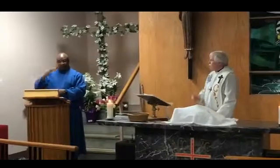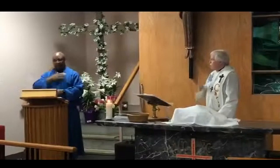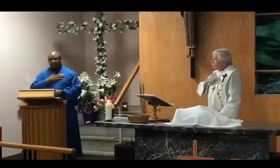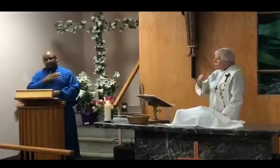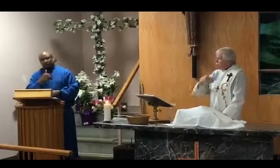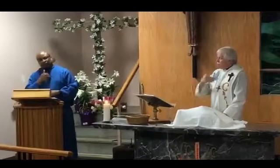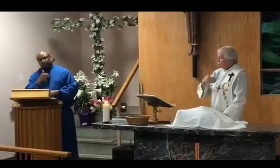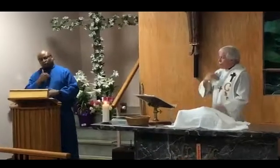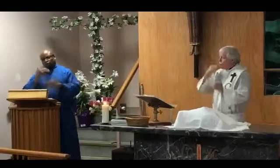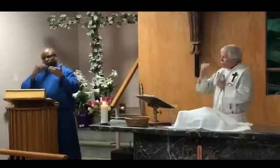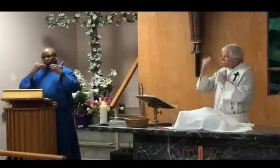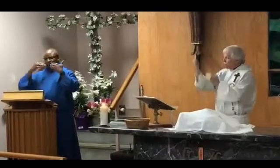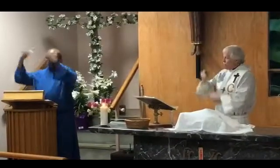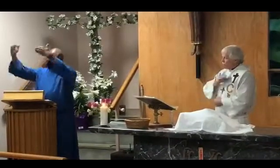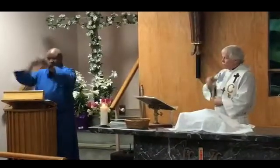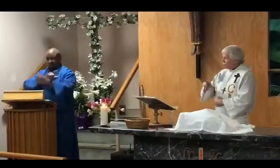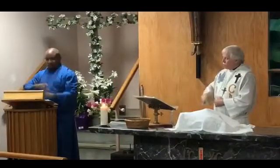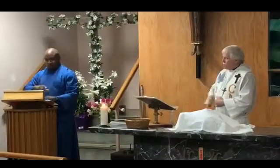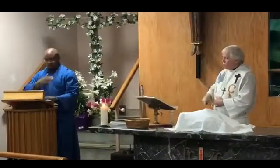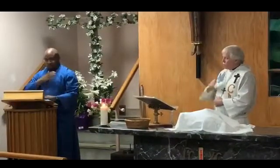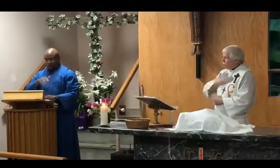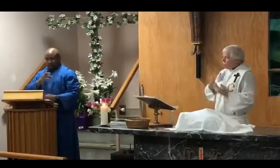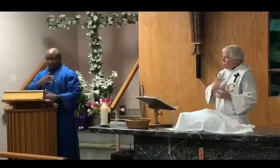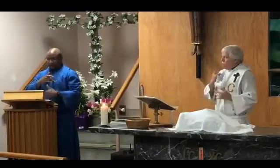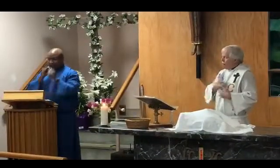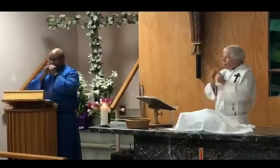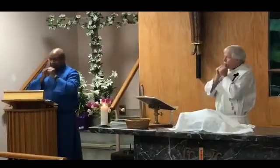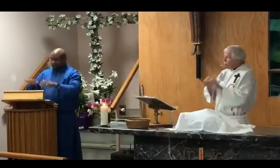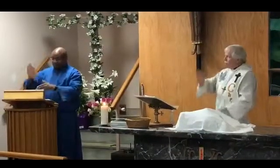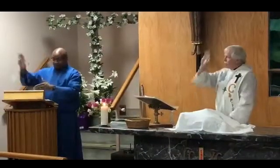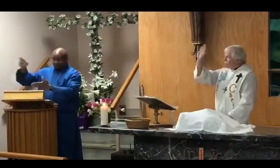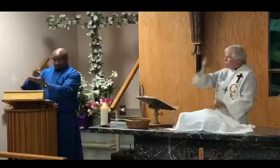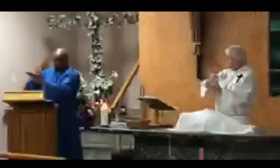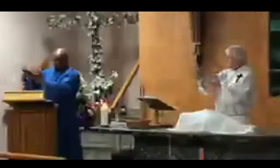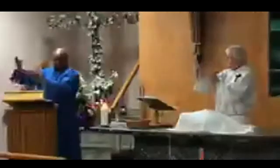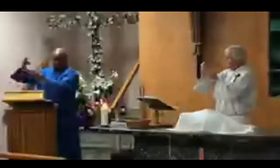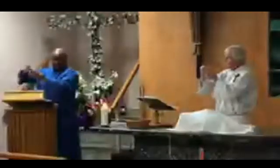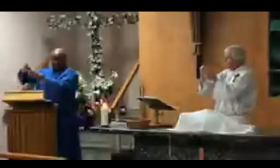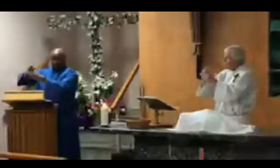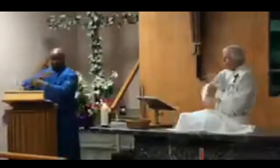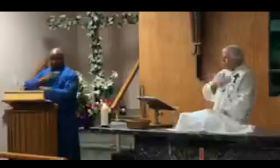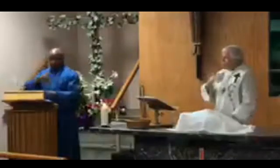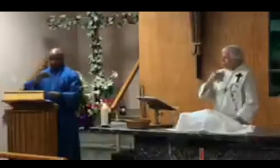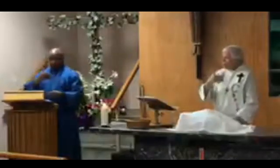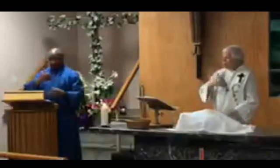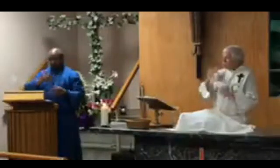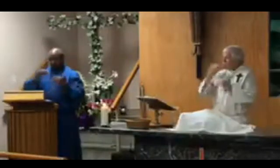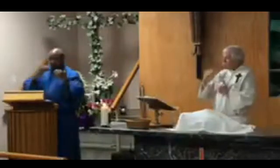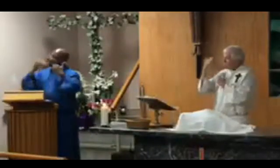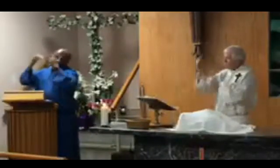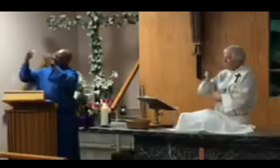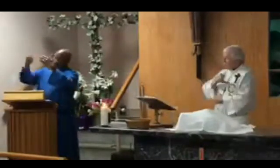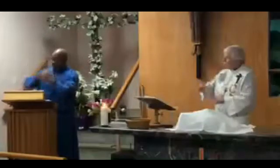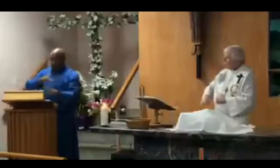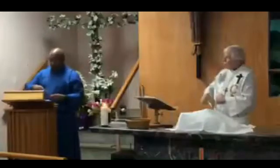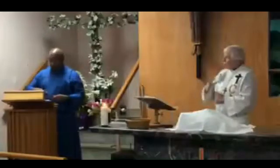forever. My soul give thanks to the Lord. My heart bless his holy name. My soul